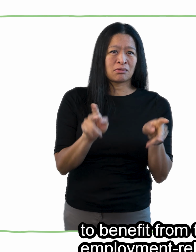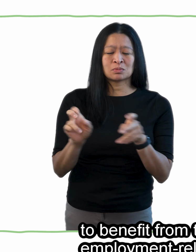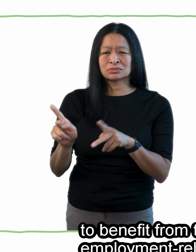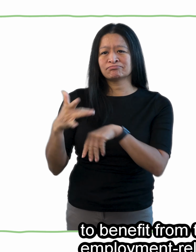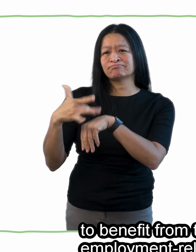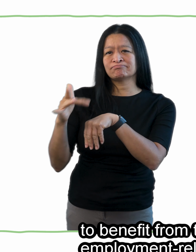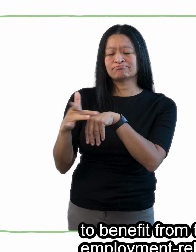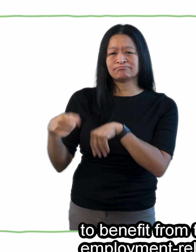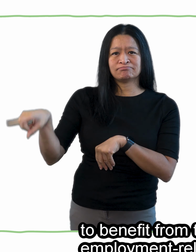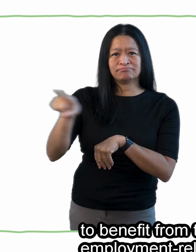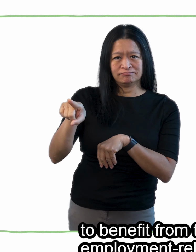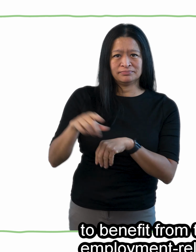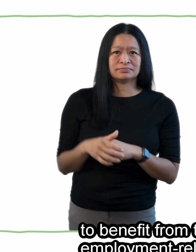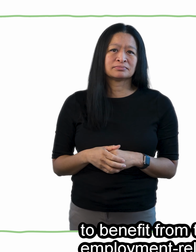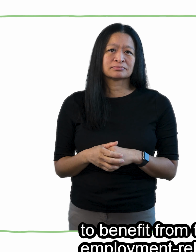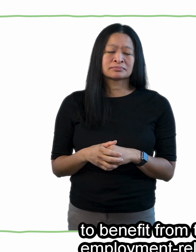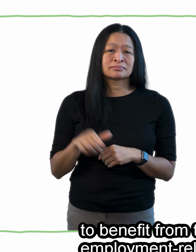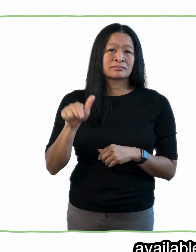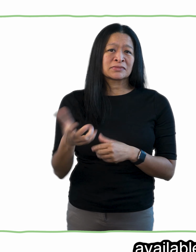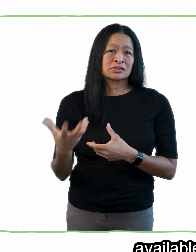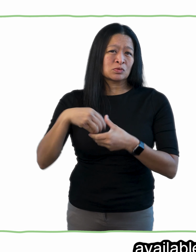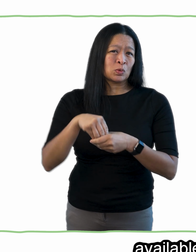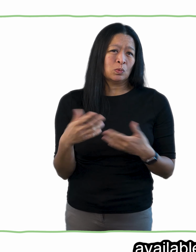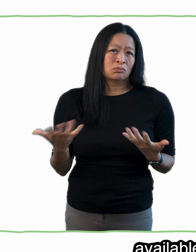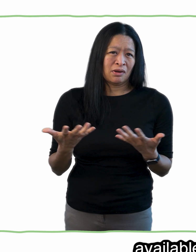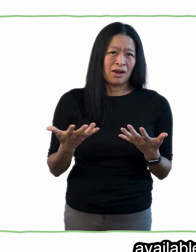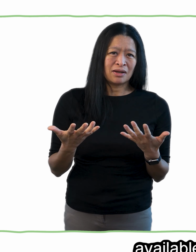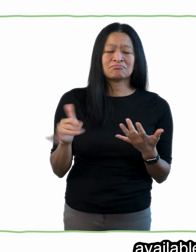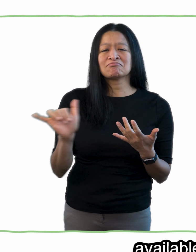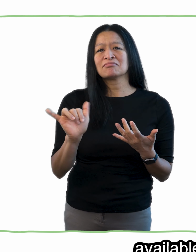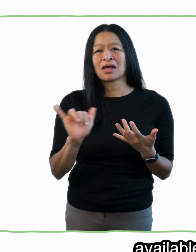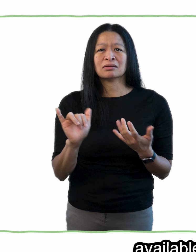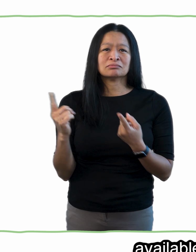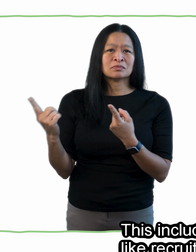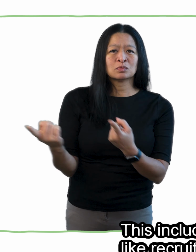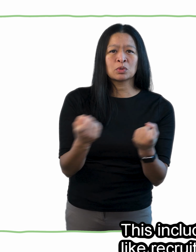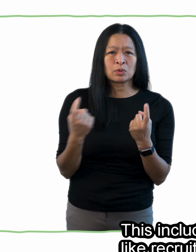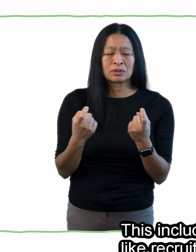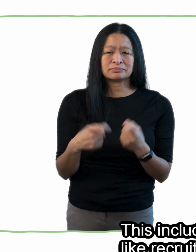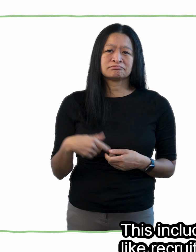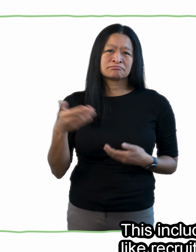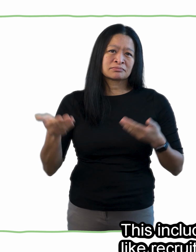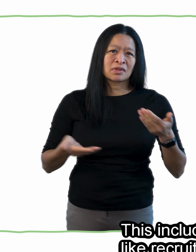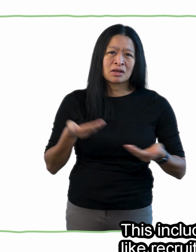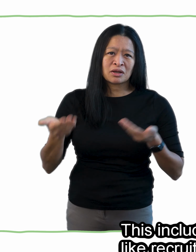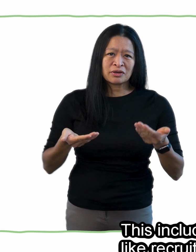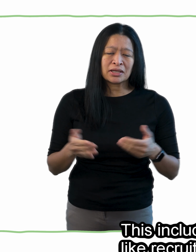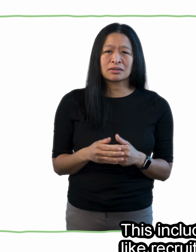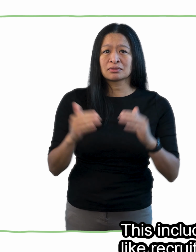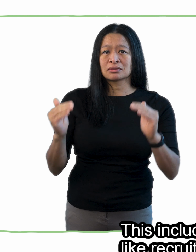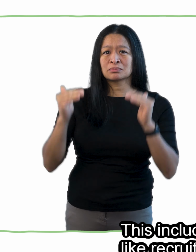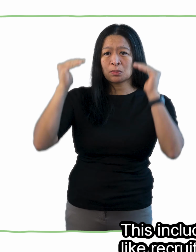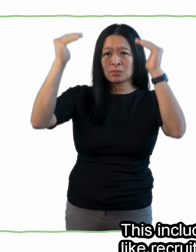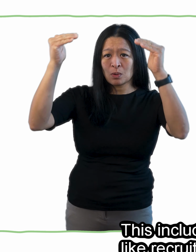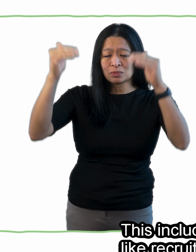the employment-related opportunities available to others. This includes things like recruitment,